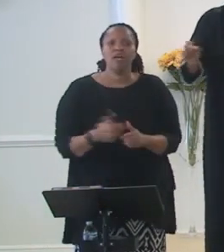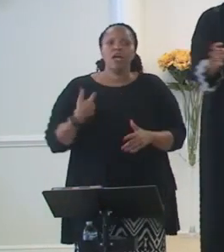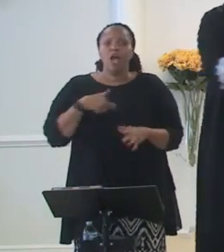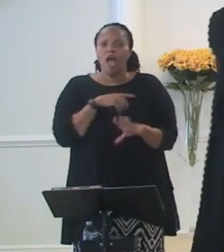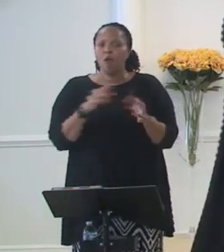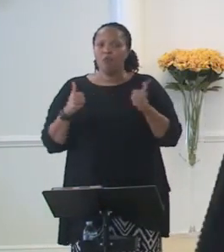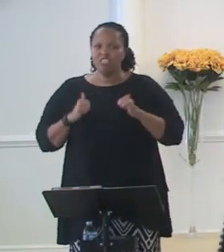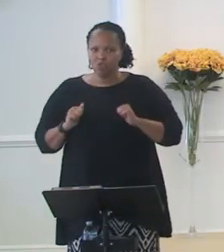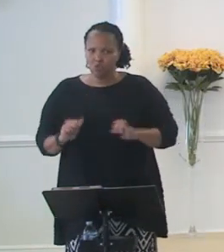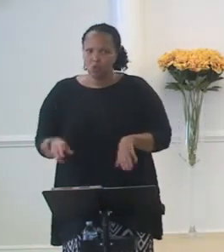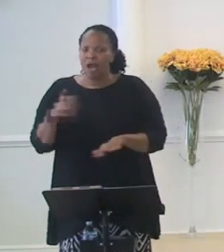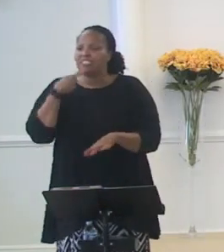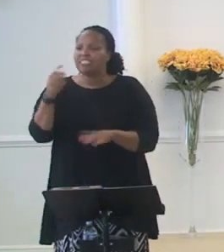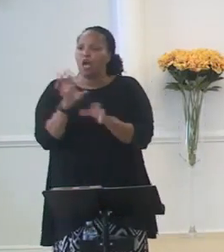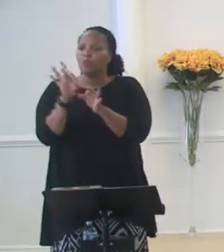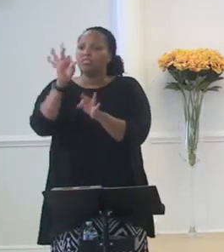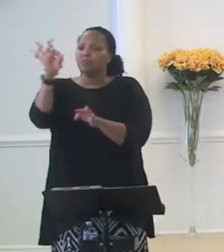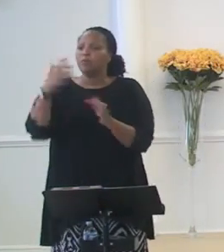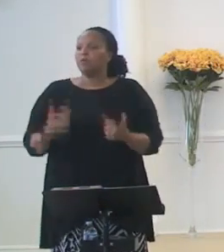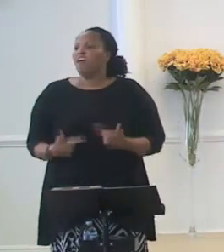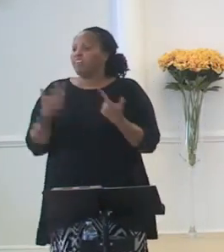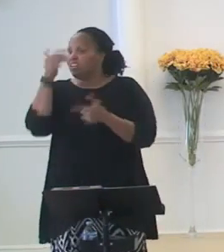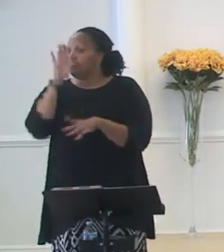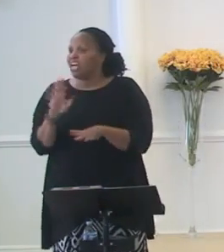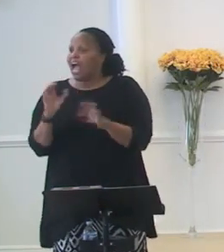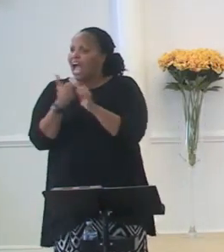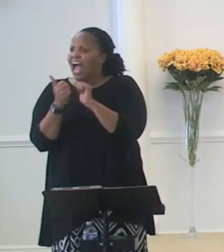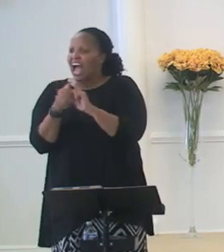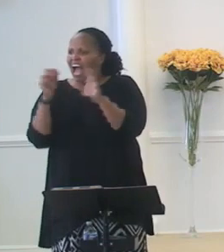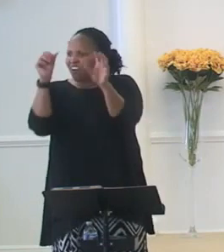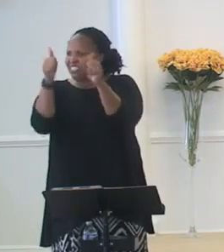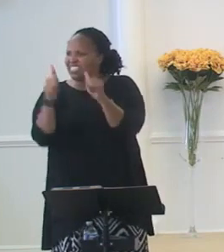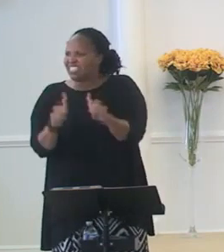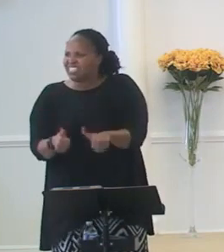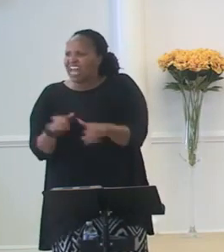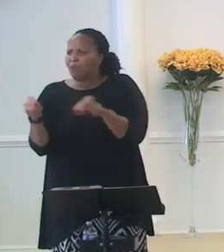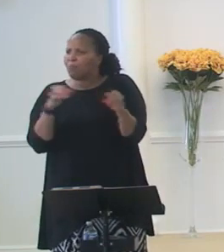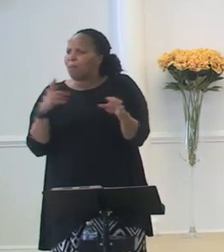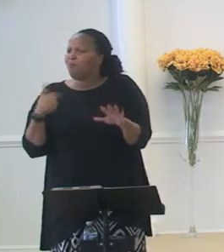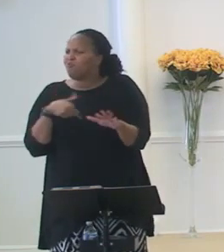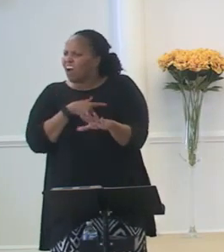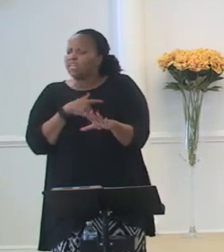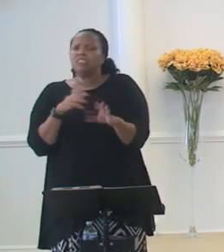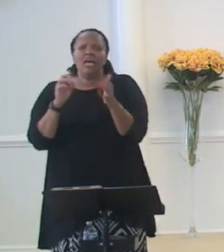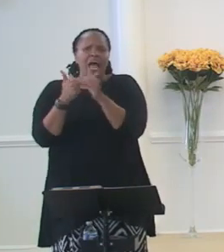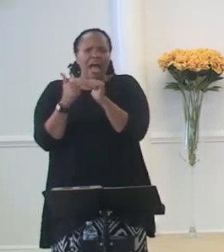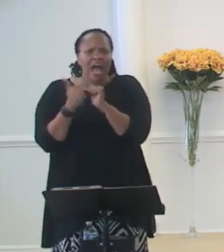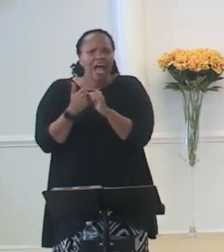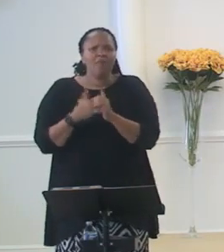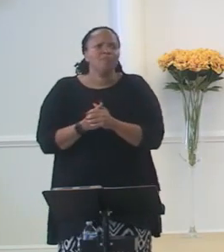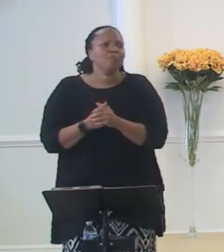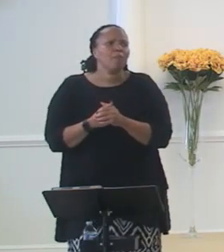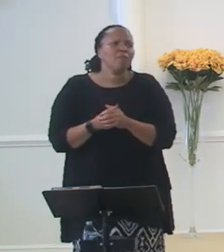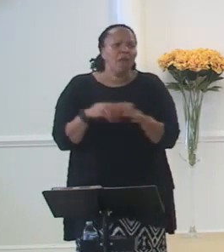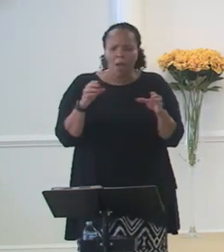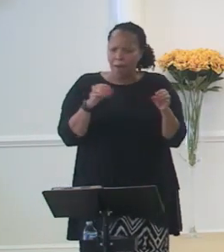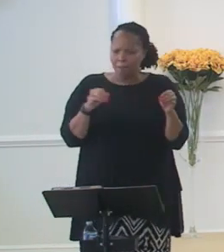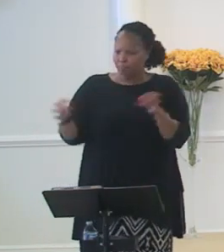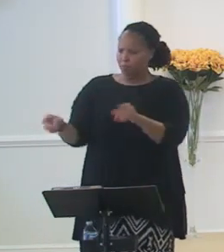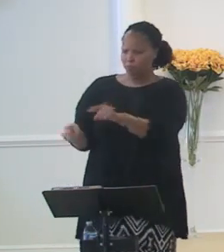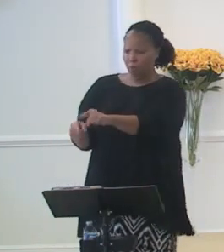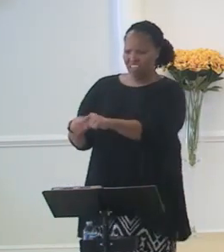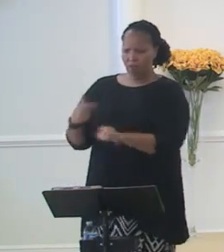tell the Spirit of the living God how to shape and move us. Put me there because I can do better there. He